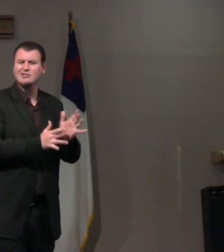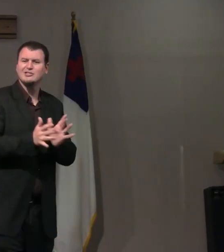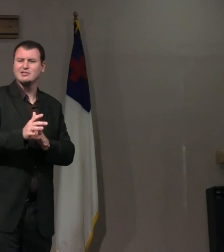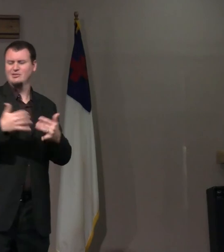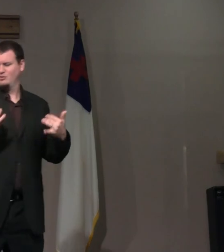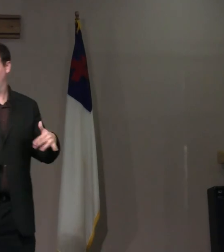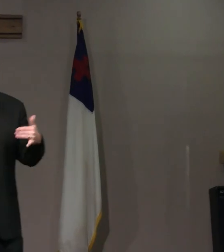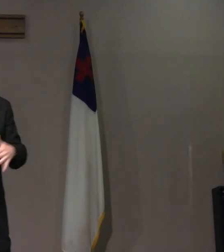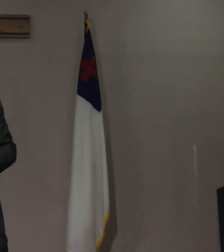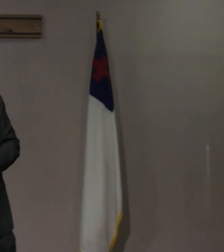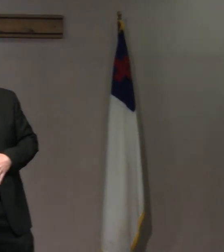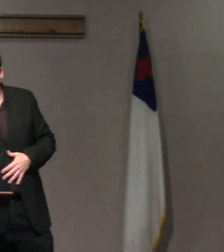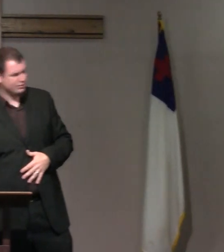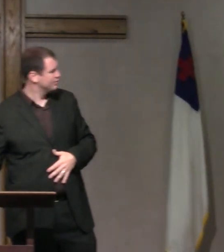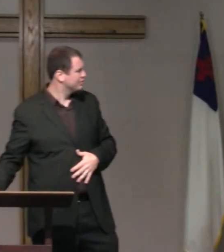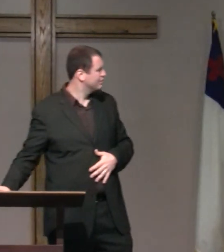I encourage you to be like Jesus.